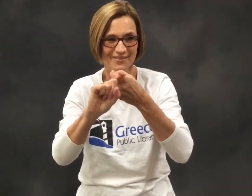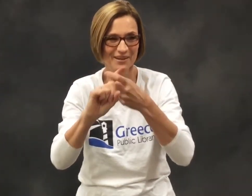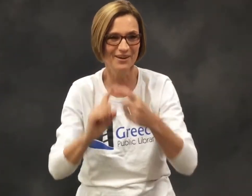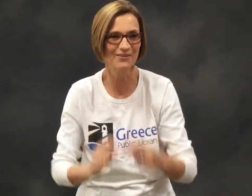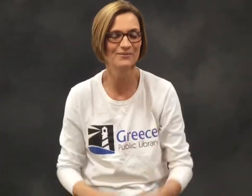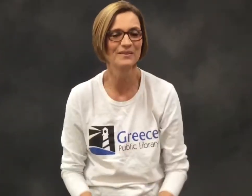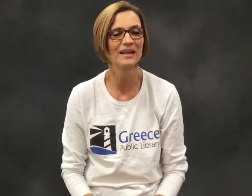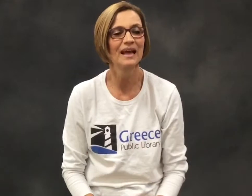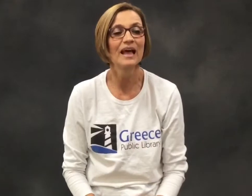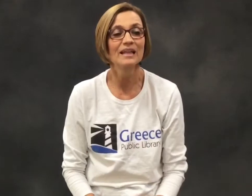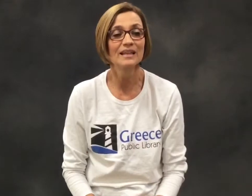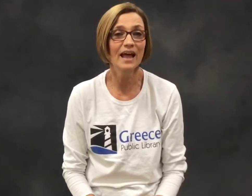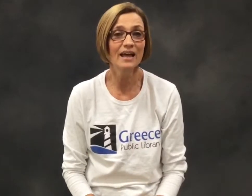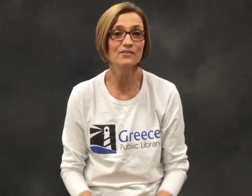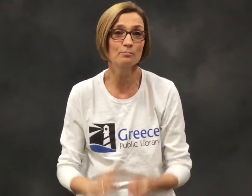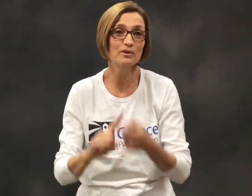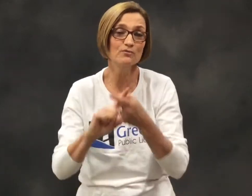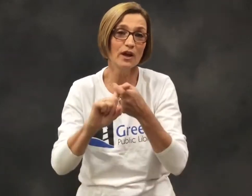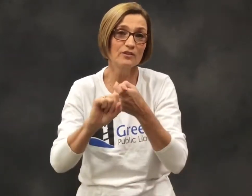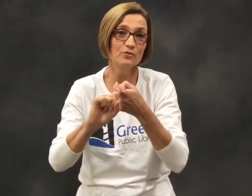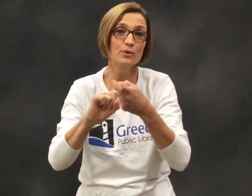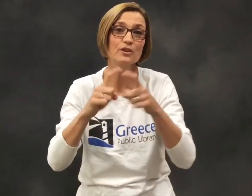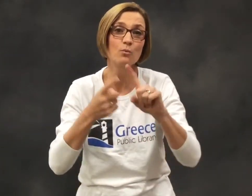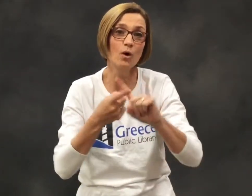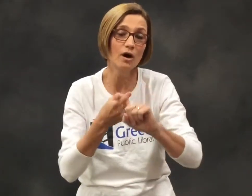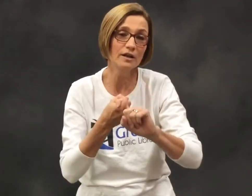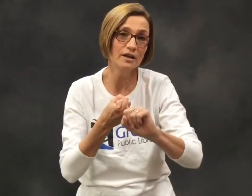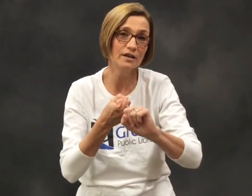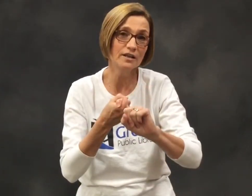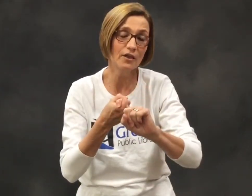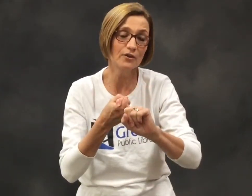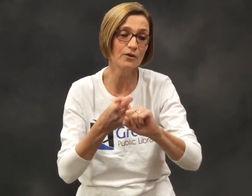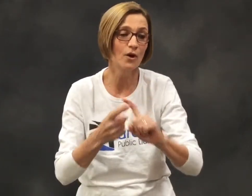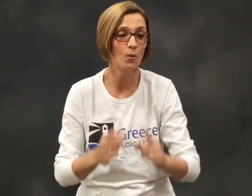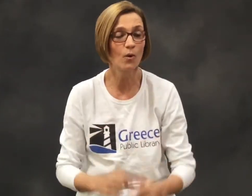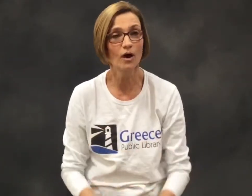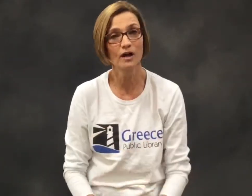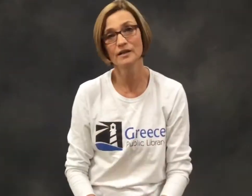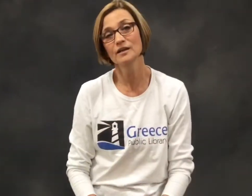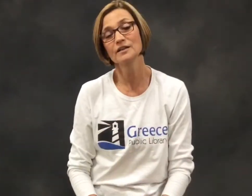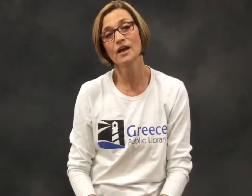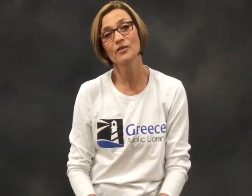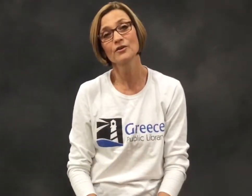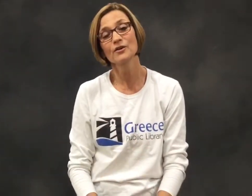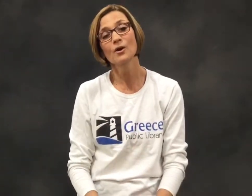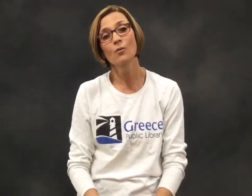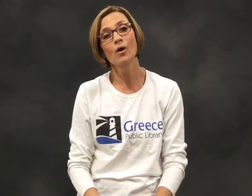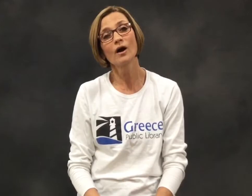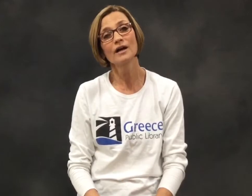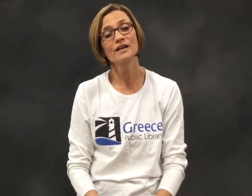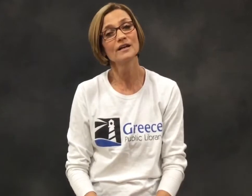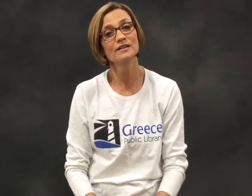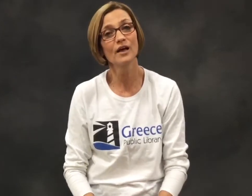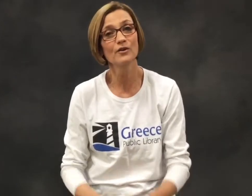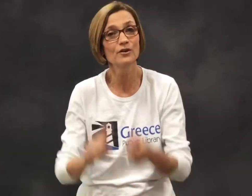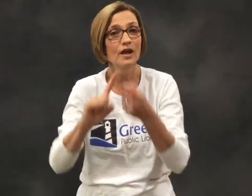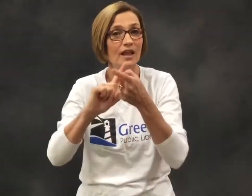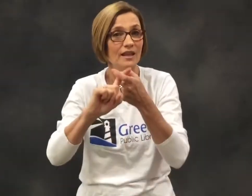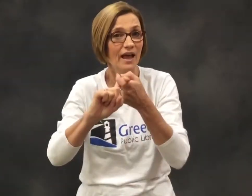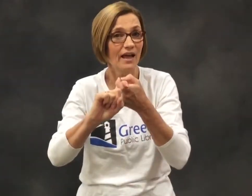we go. Let's be friends with one another, one another, one another. Let's